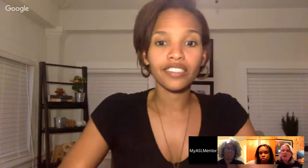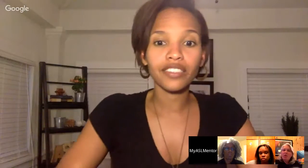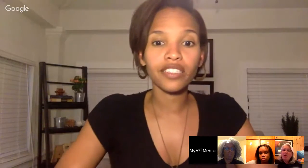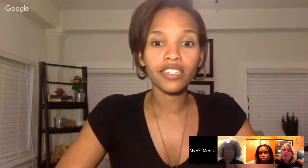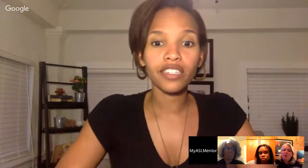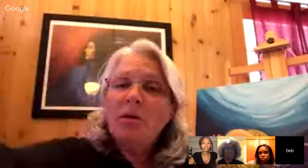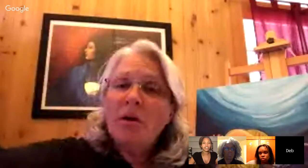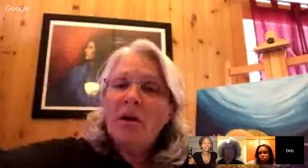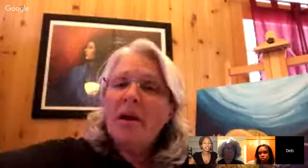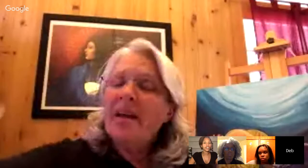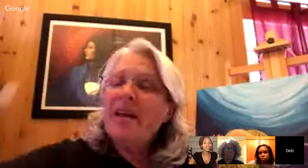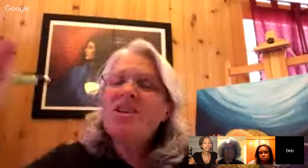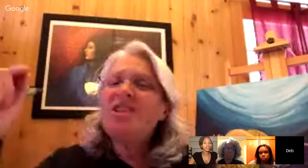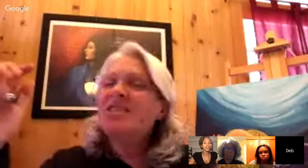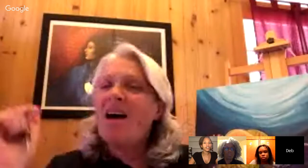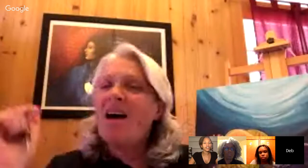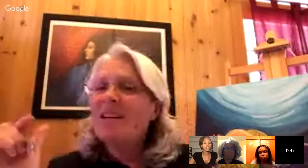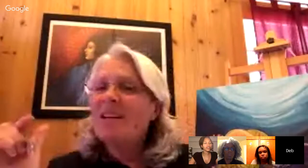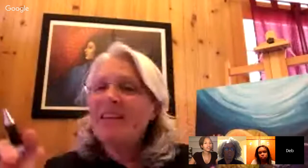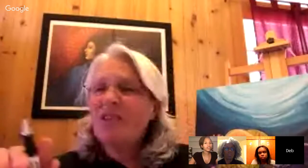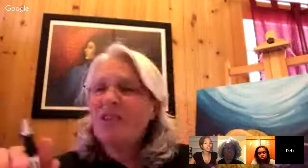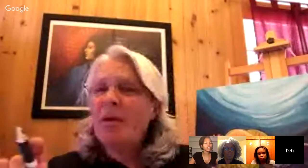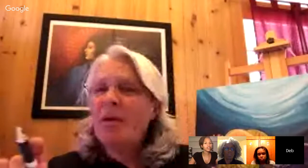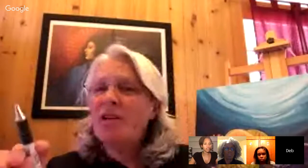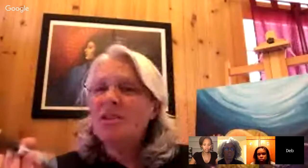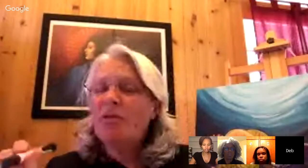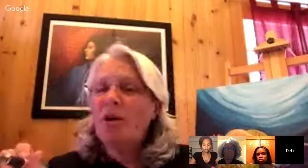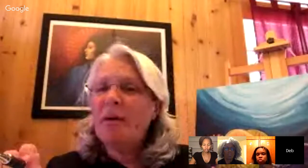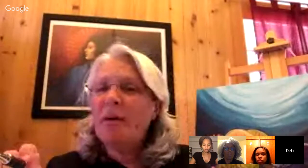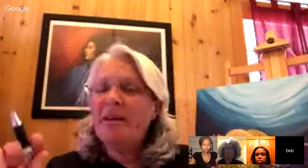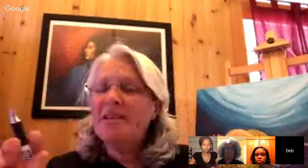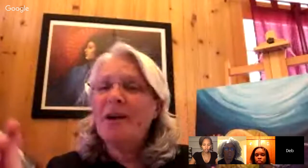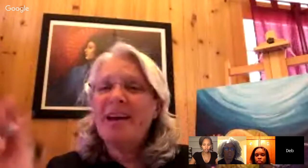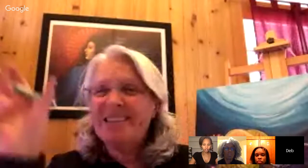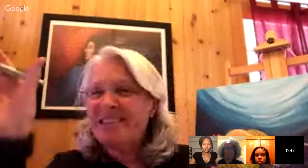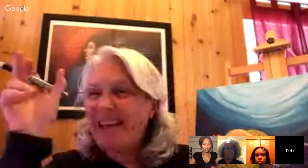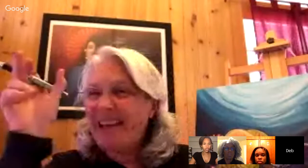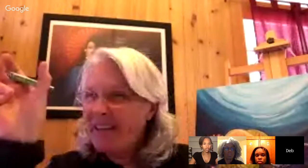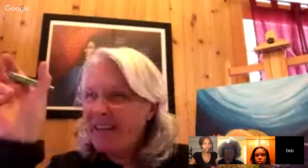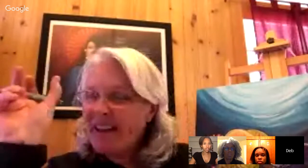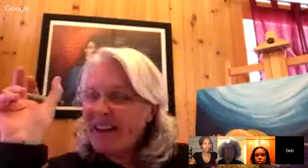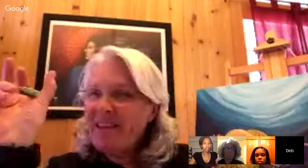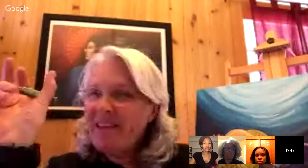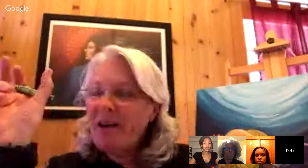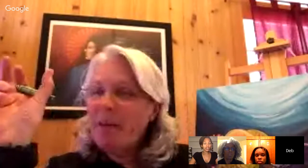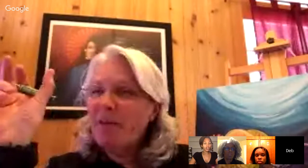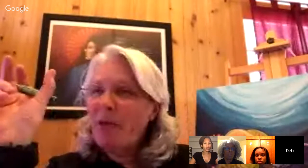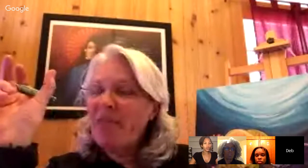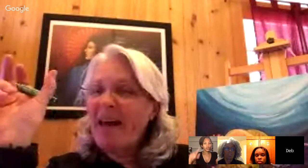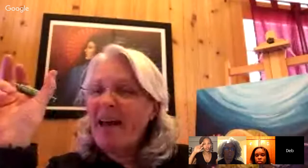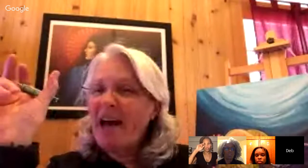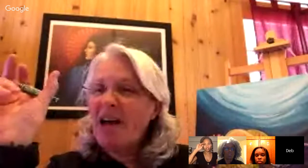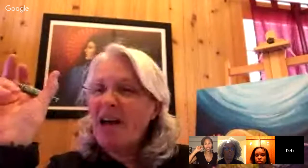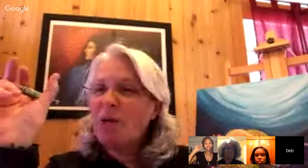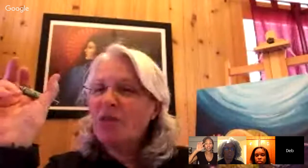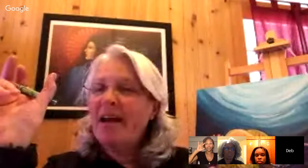Cool. Could you just gloss that terminology for me, please, so I could just get an actual